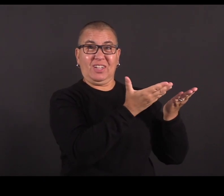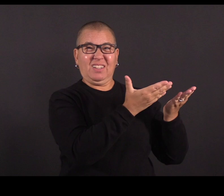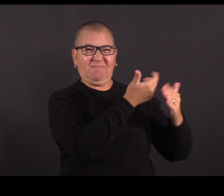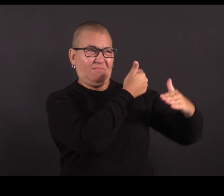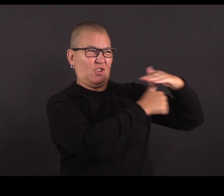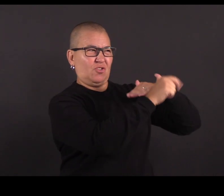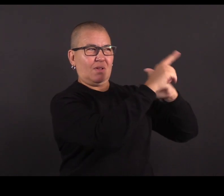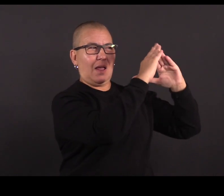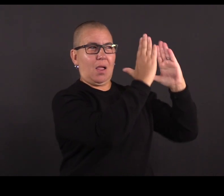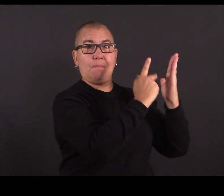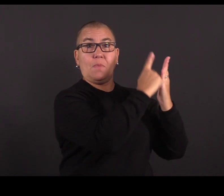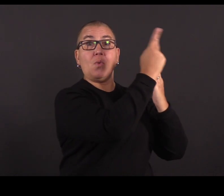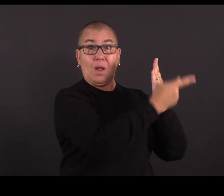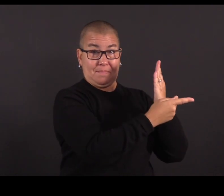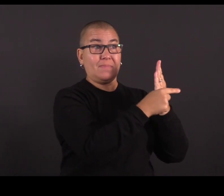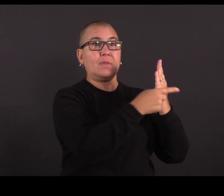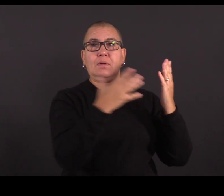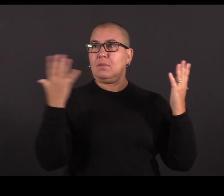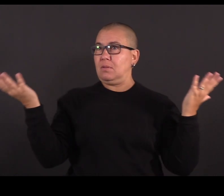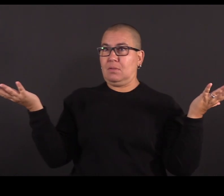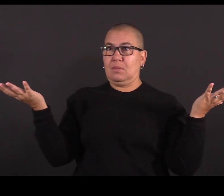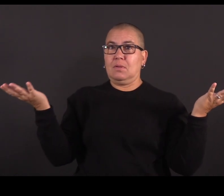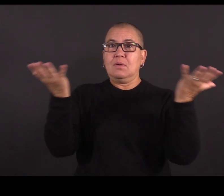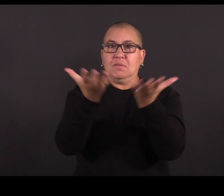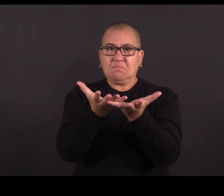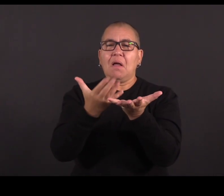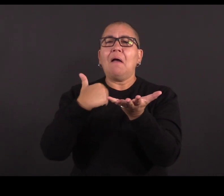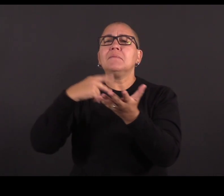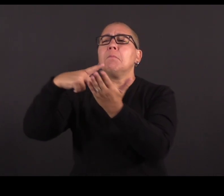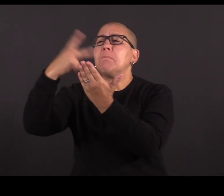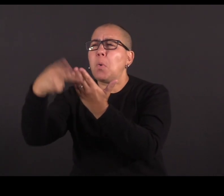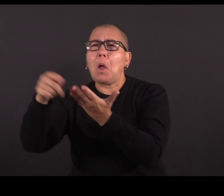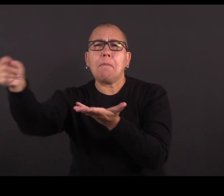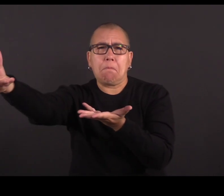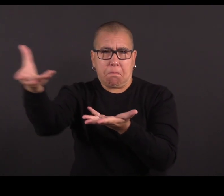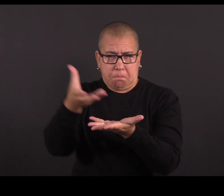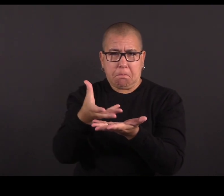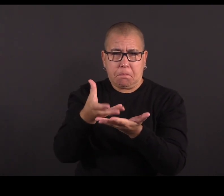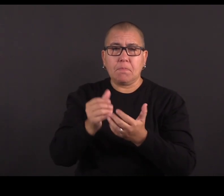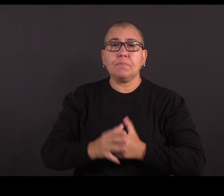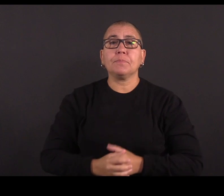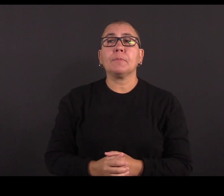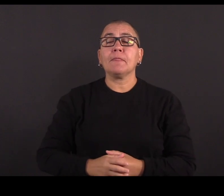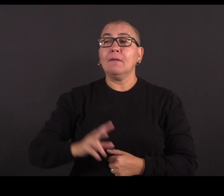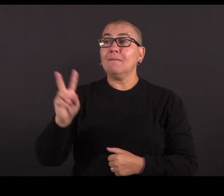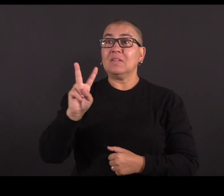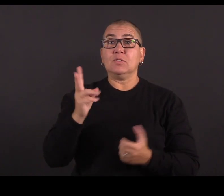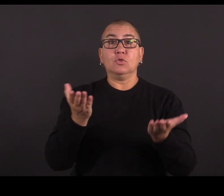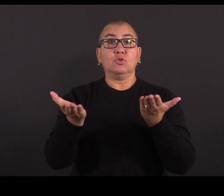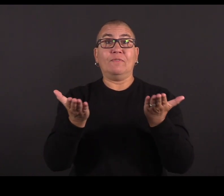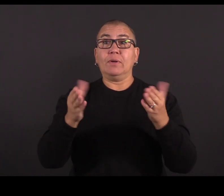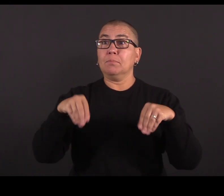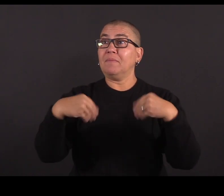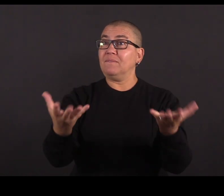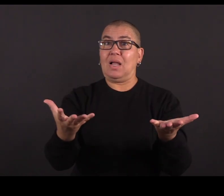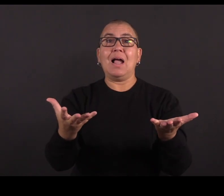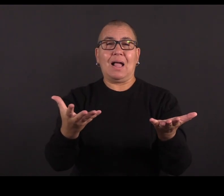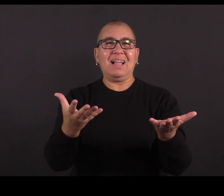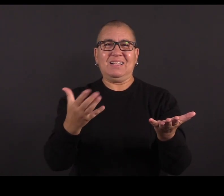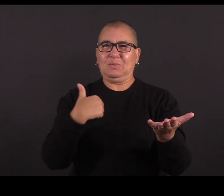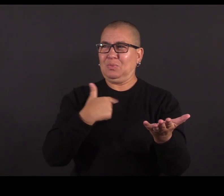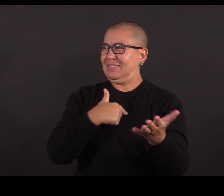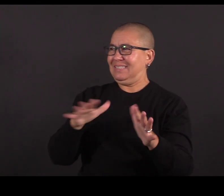programs. The victim service providers are sometimes eligible for funding to develop and operate